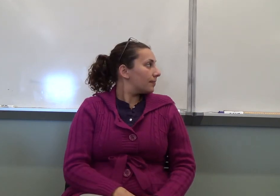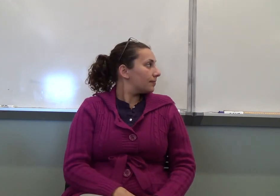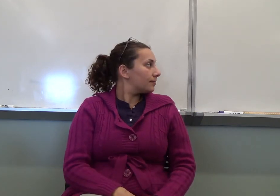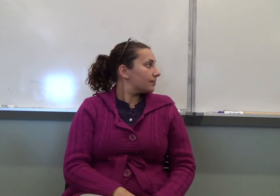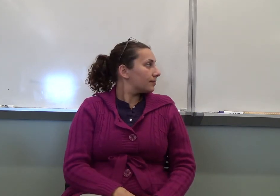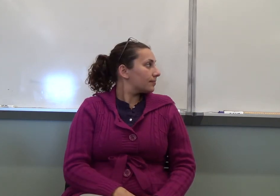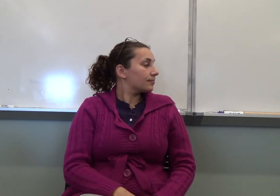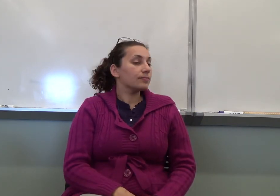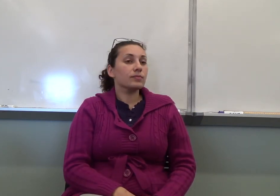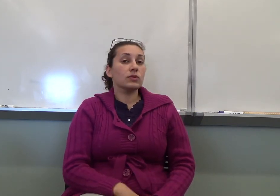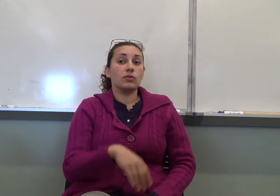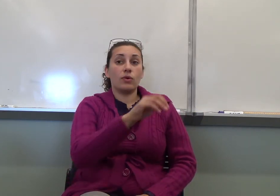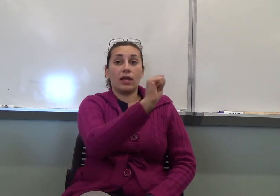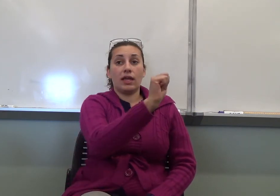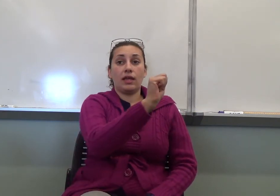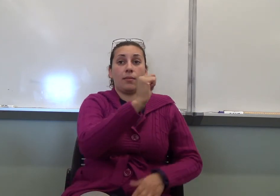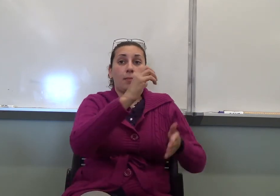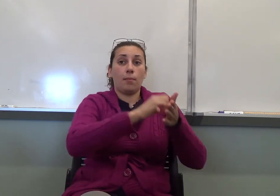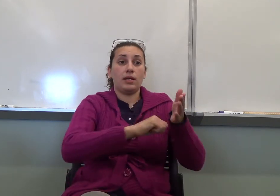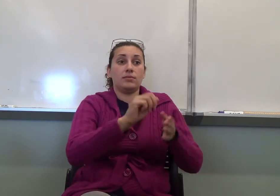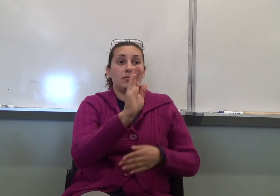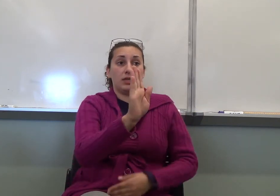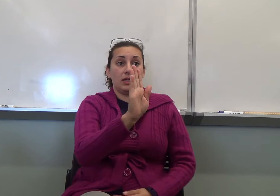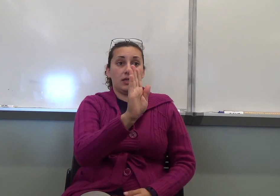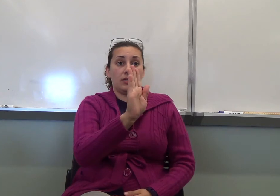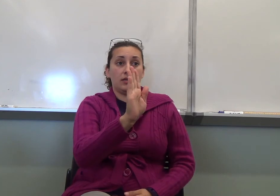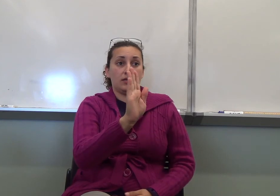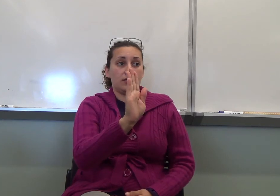A minus B will be done by